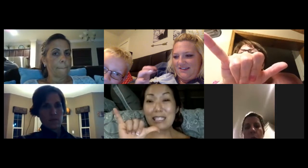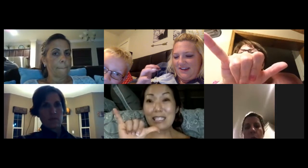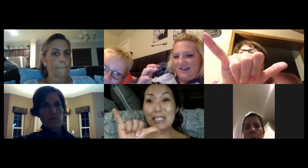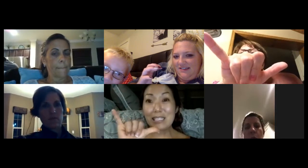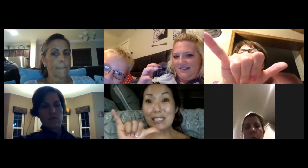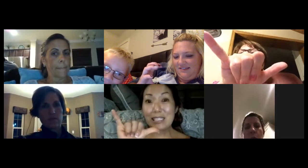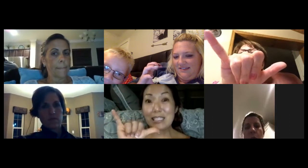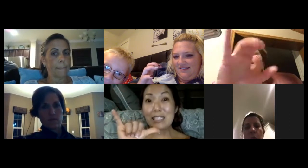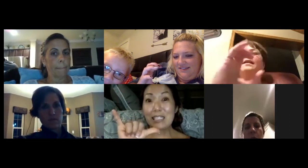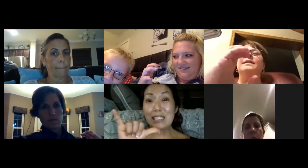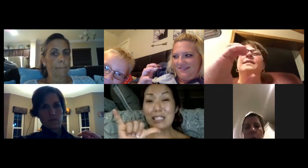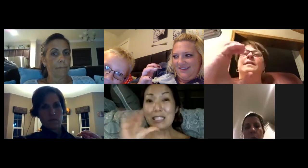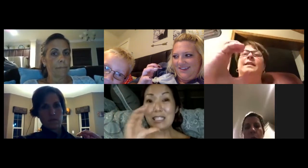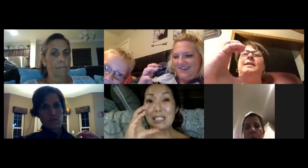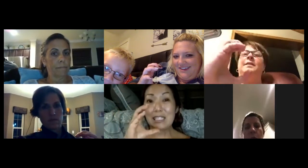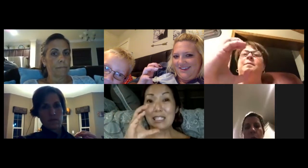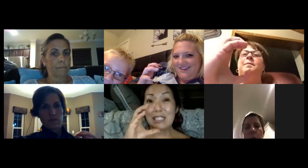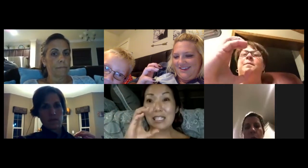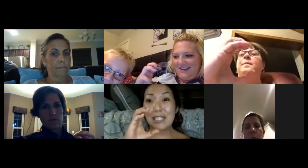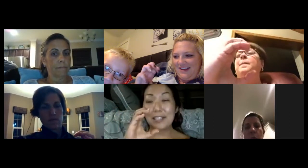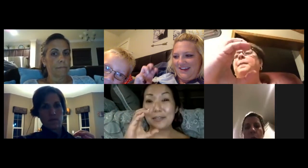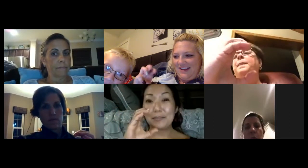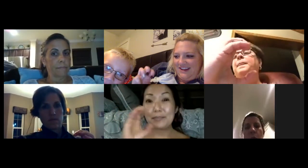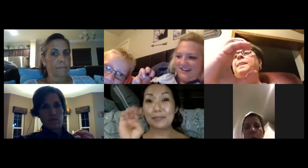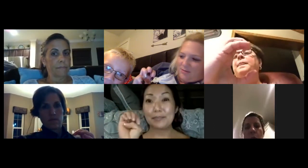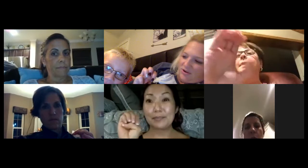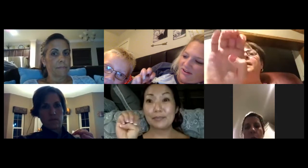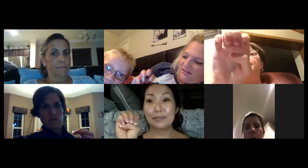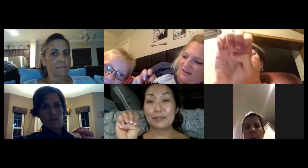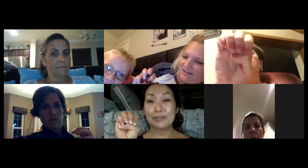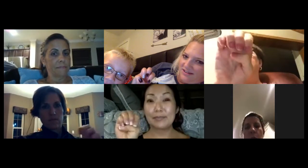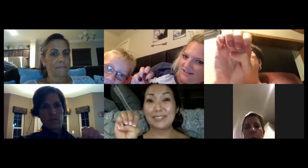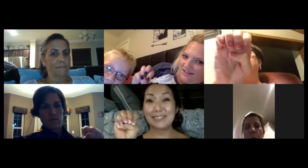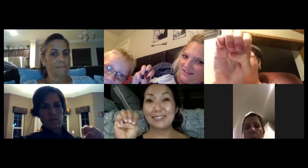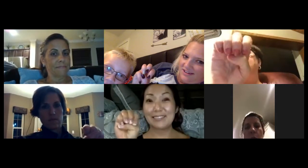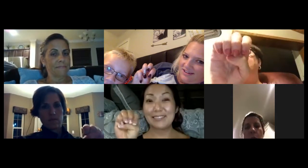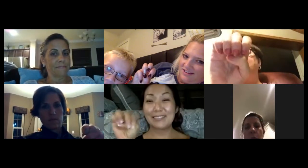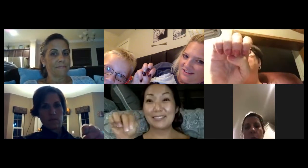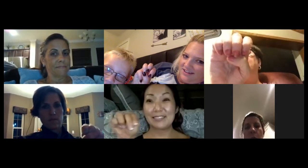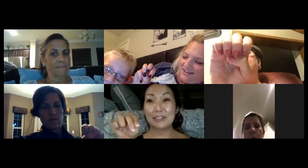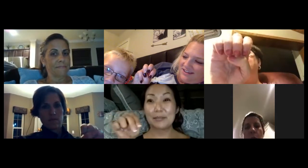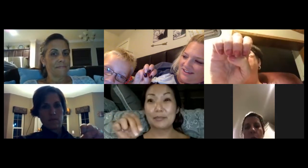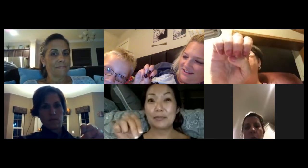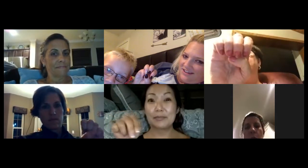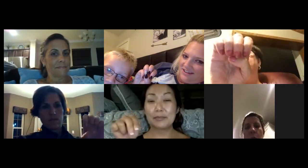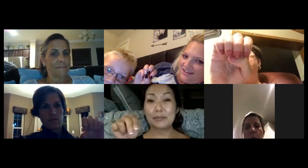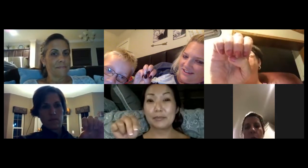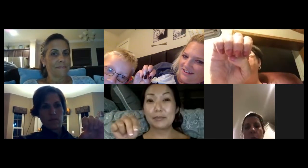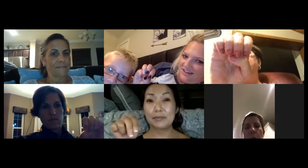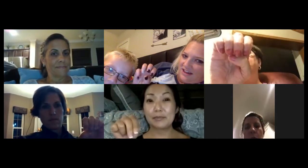C C. E, like the birdies, right? Yep. E E. And then